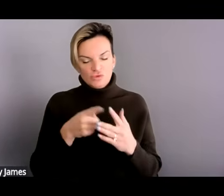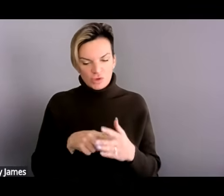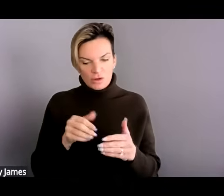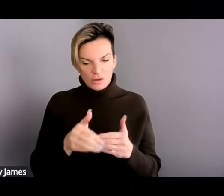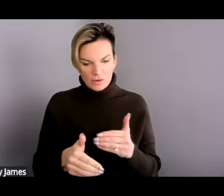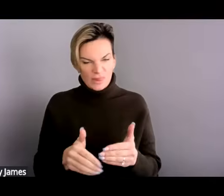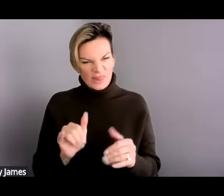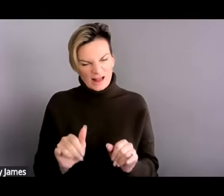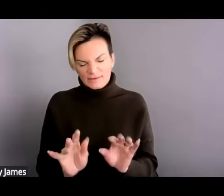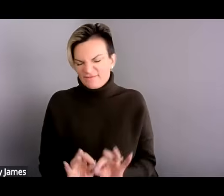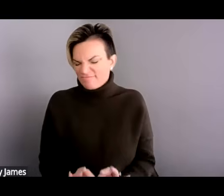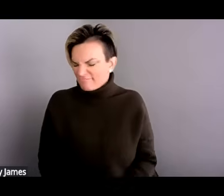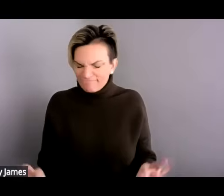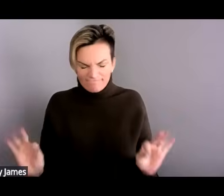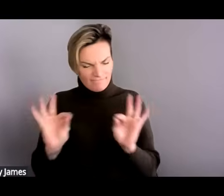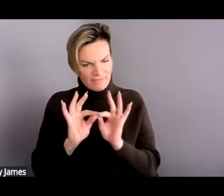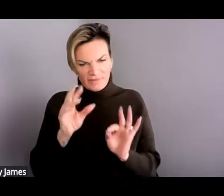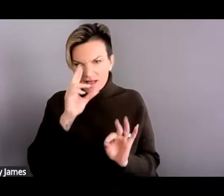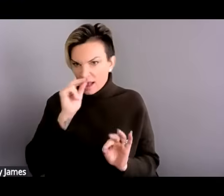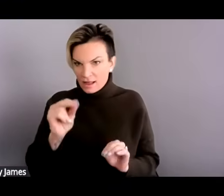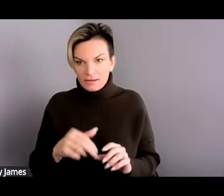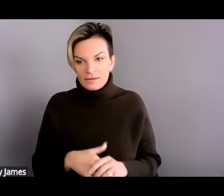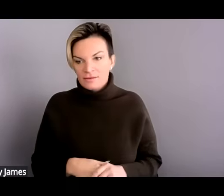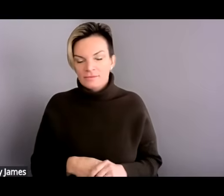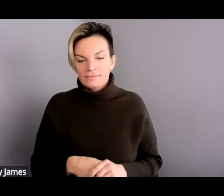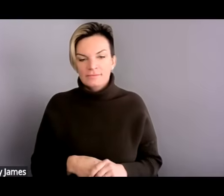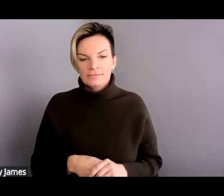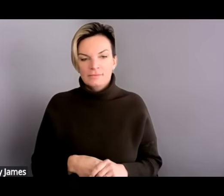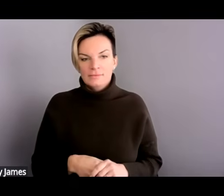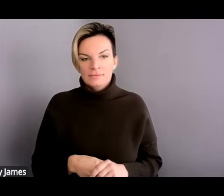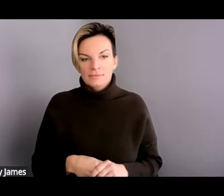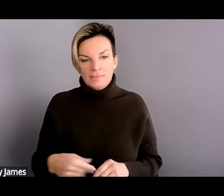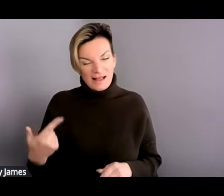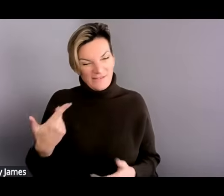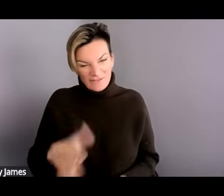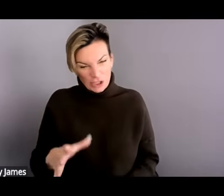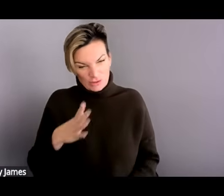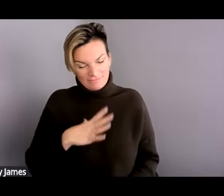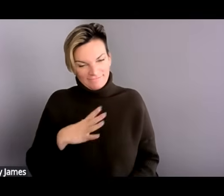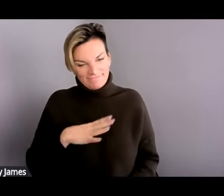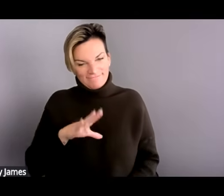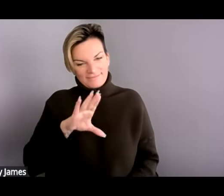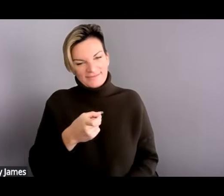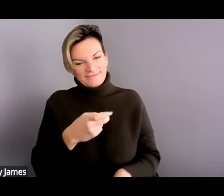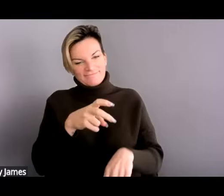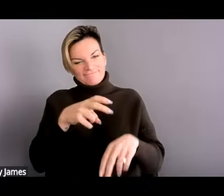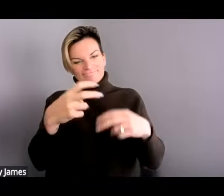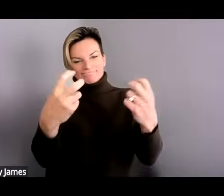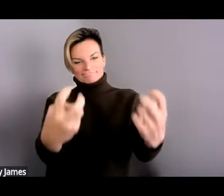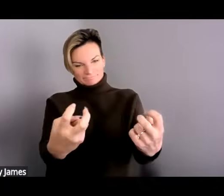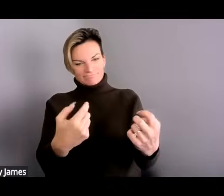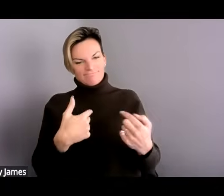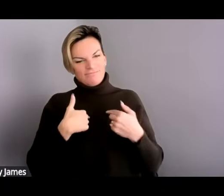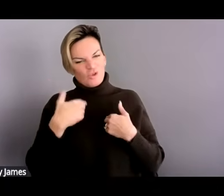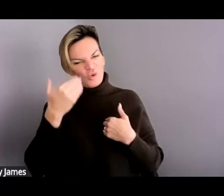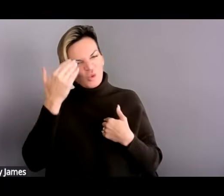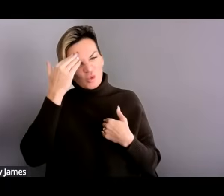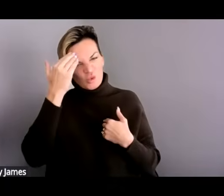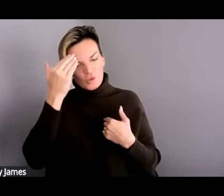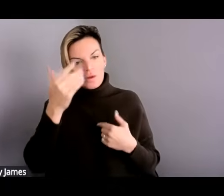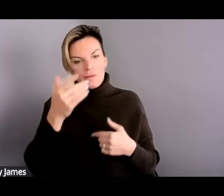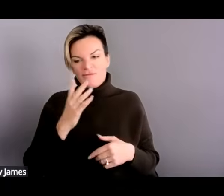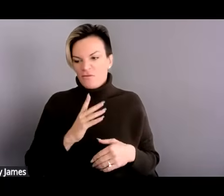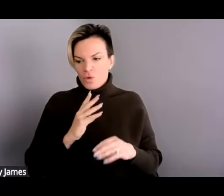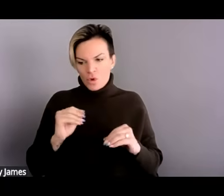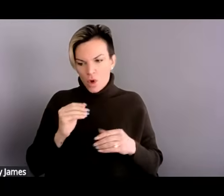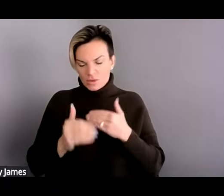vital. Because having sat in your positions, not having procedure, it kind of was the